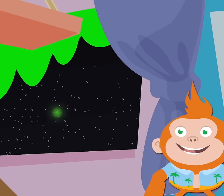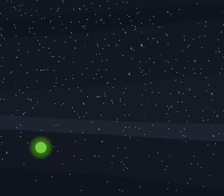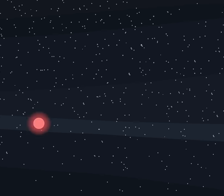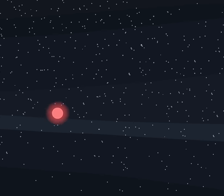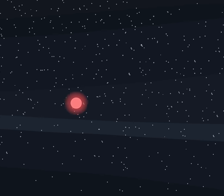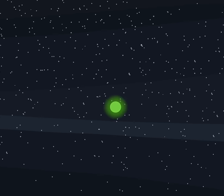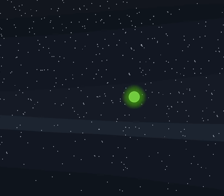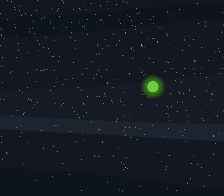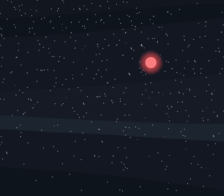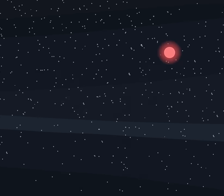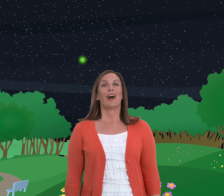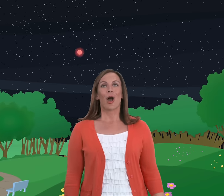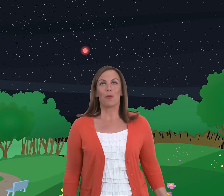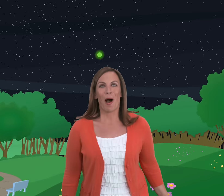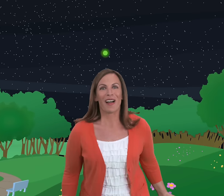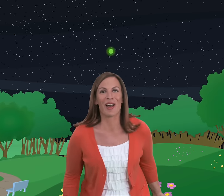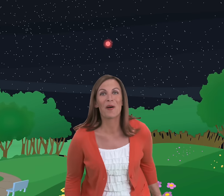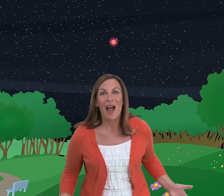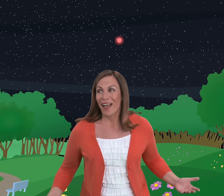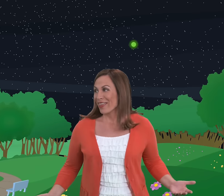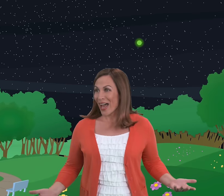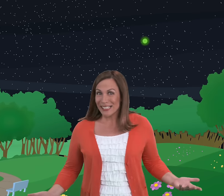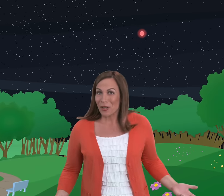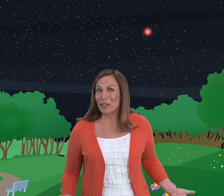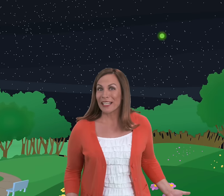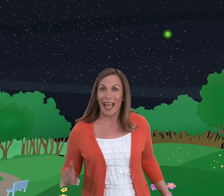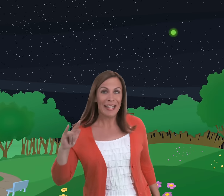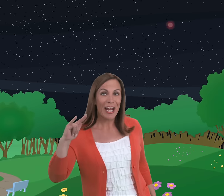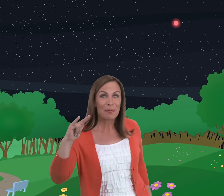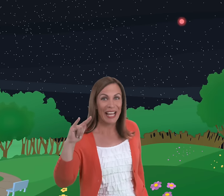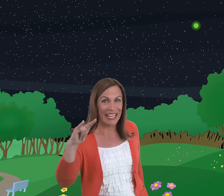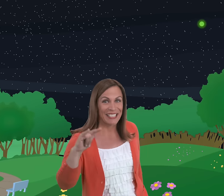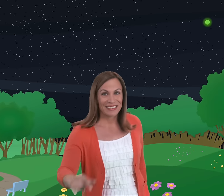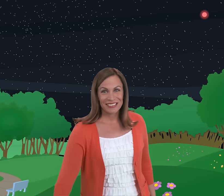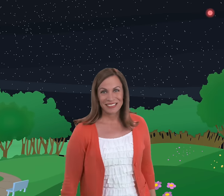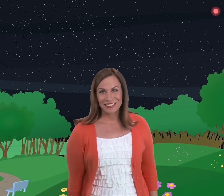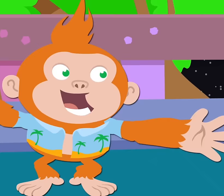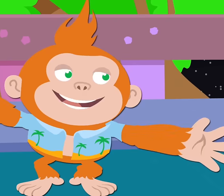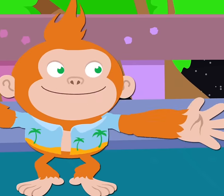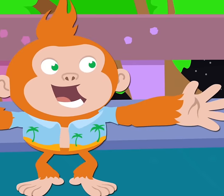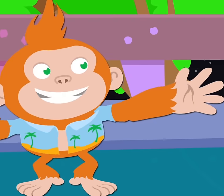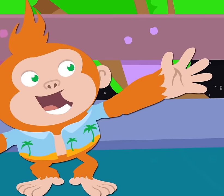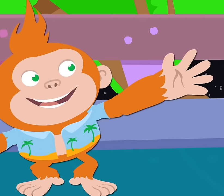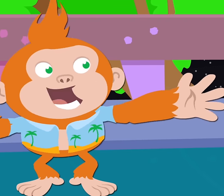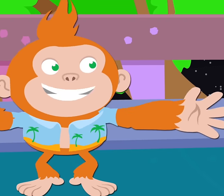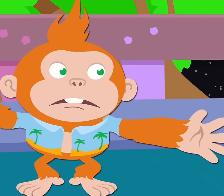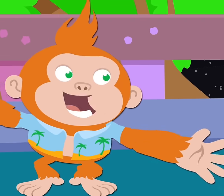favorite. Oh, Bongo, that's actually an airplane. Airplane, airplane